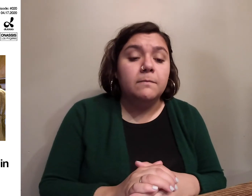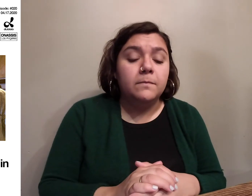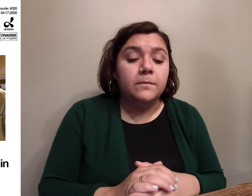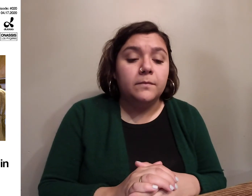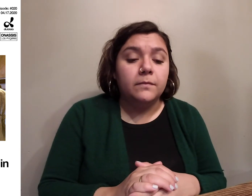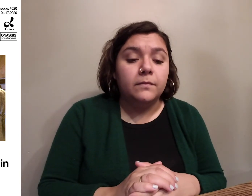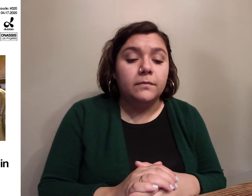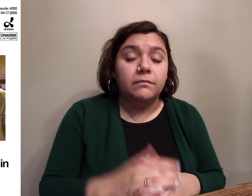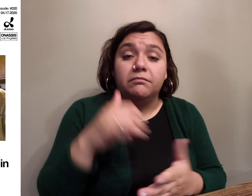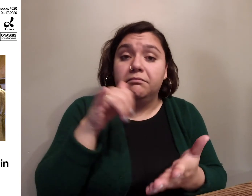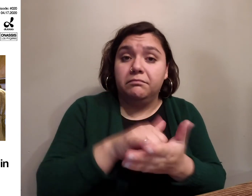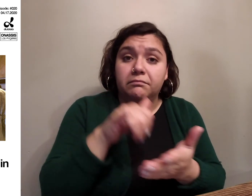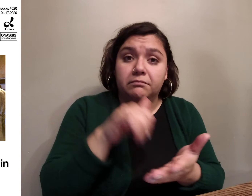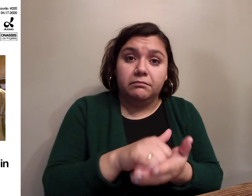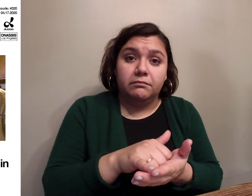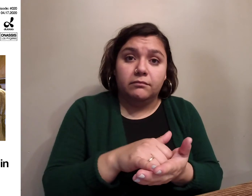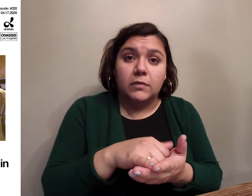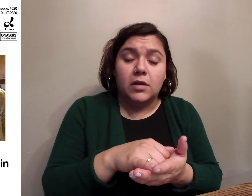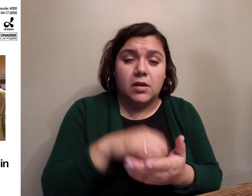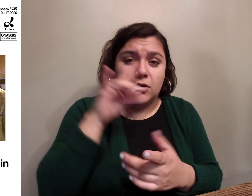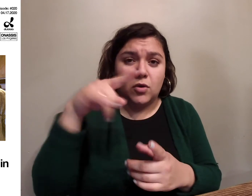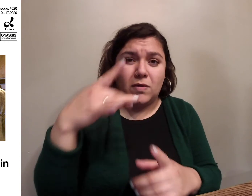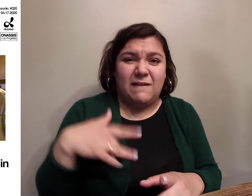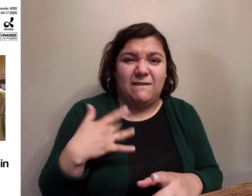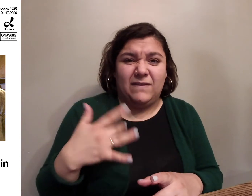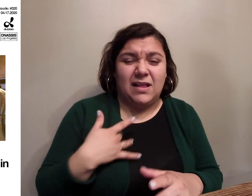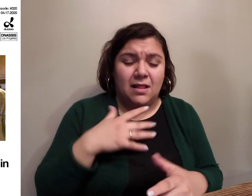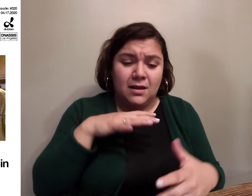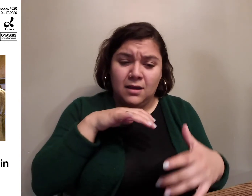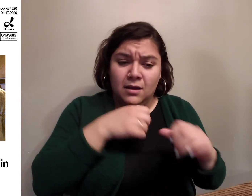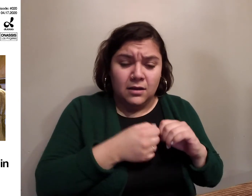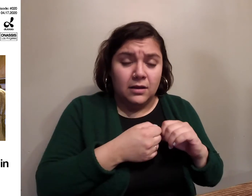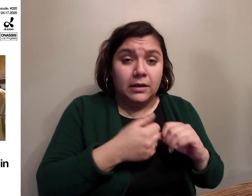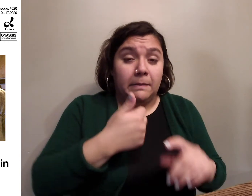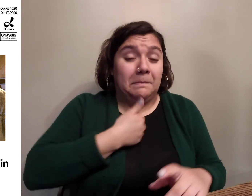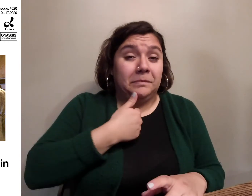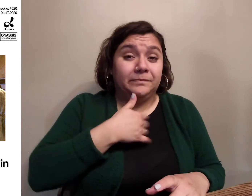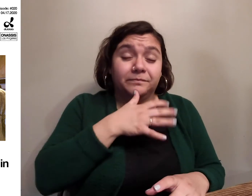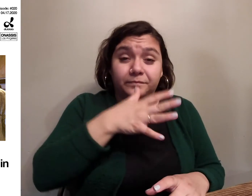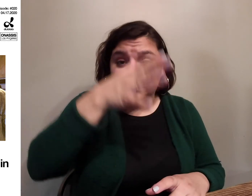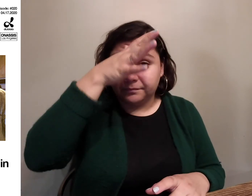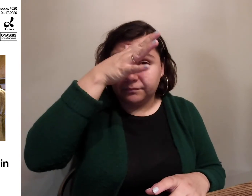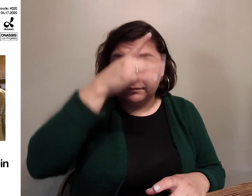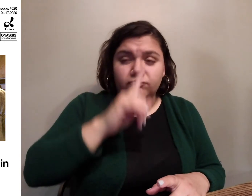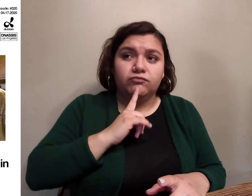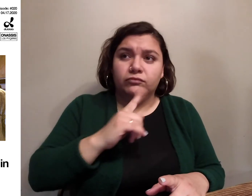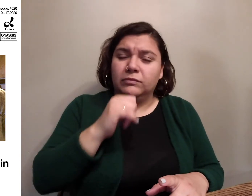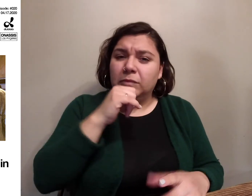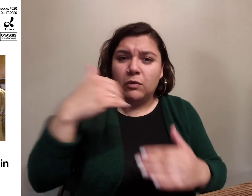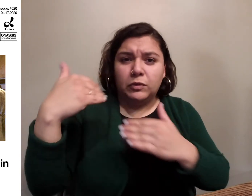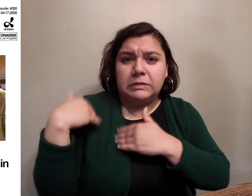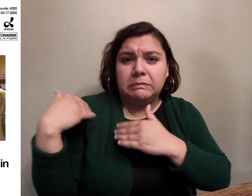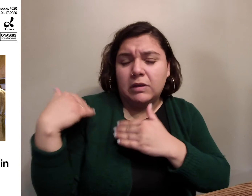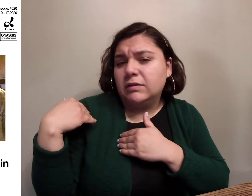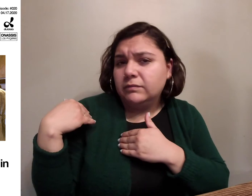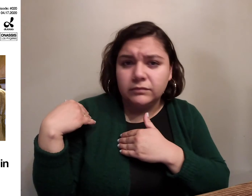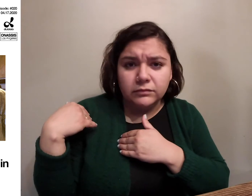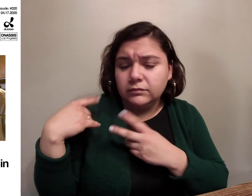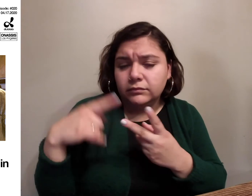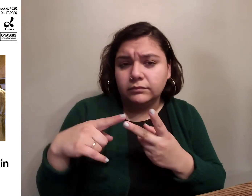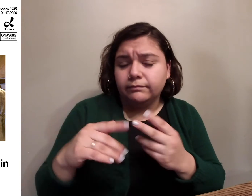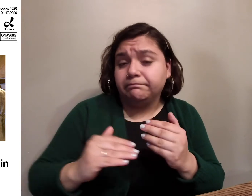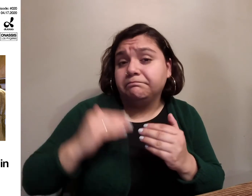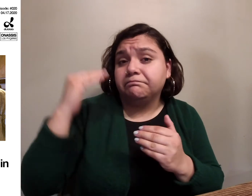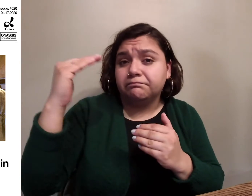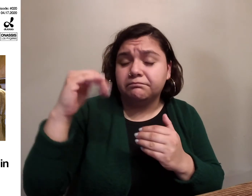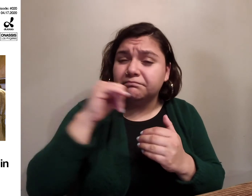only feel a sense of despair. And certainly as a parent, it would be truly irresponsible. And certainly as an adult, it would be irresponsible to